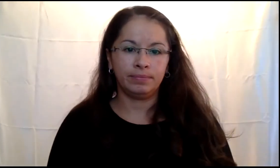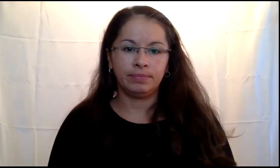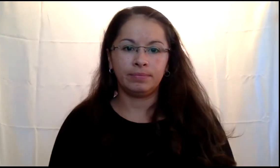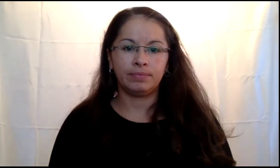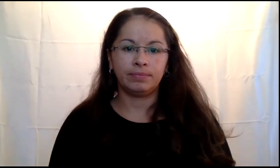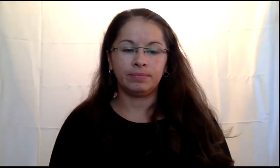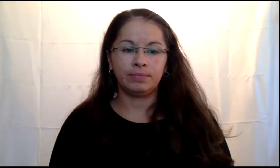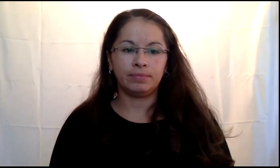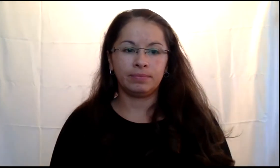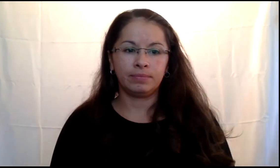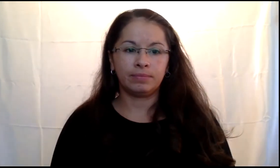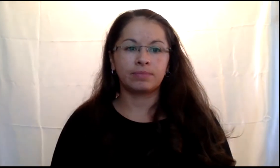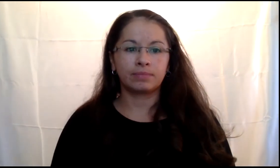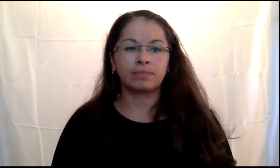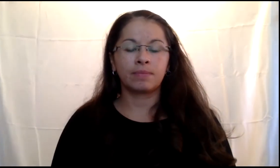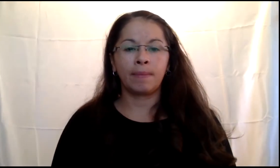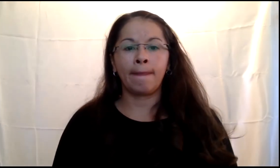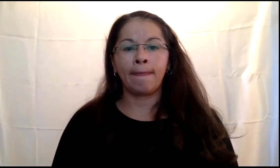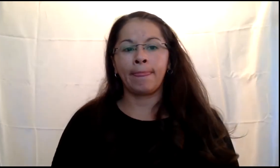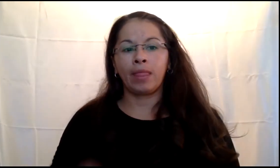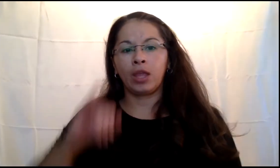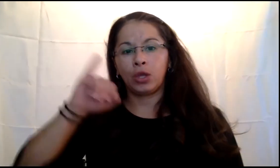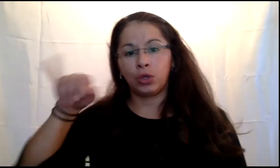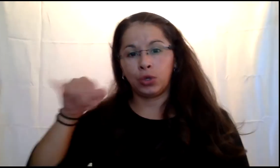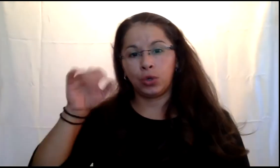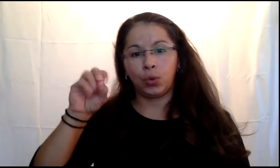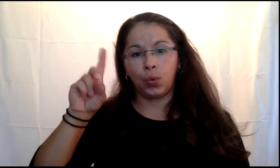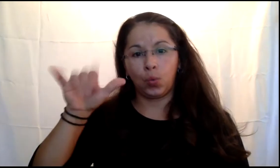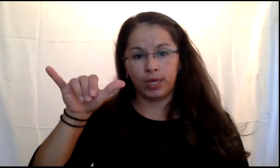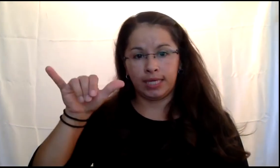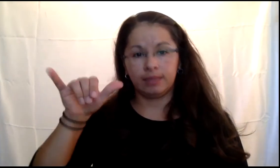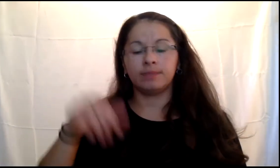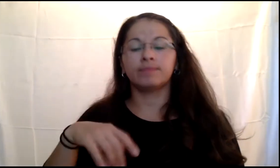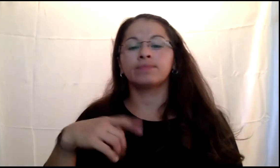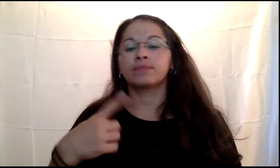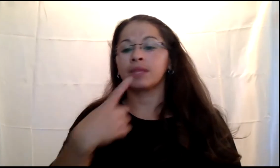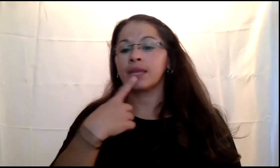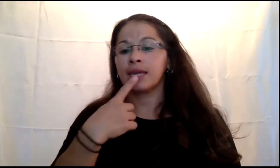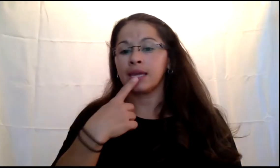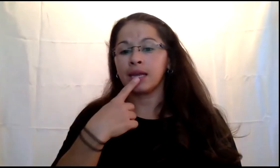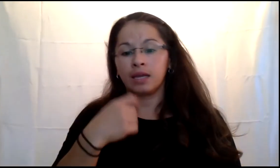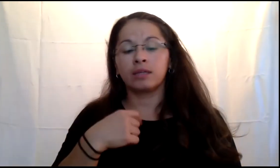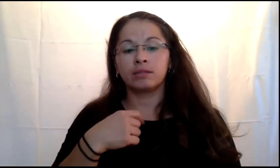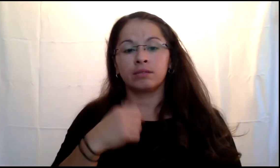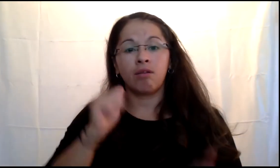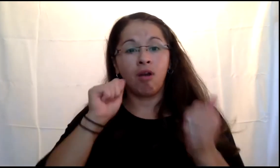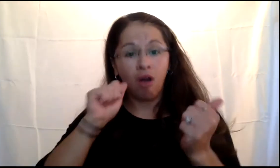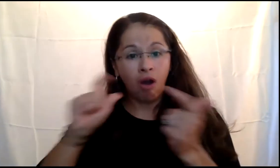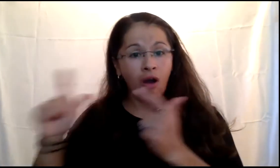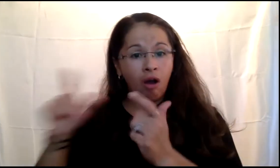So I'll get started. So with all students, I just want everyone